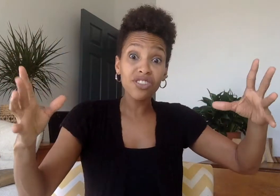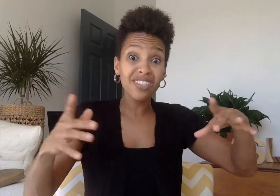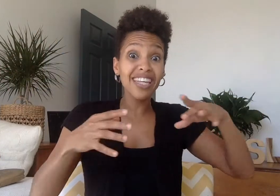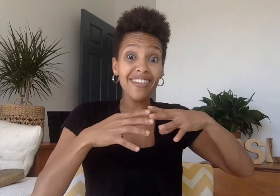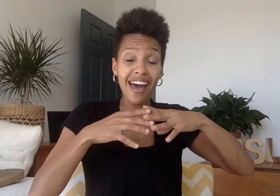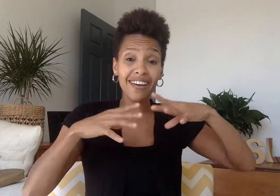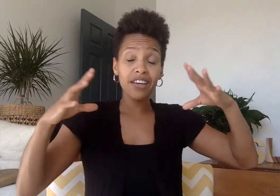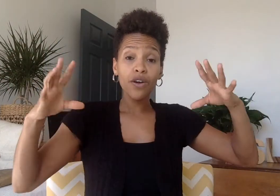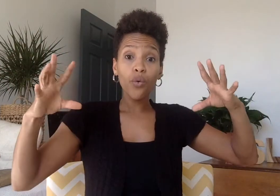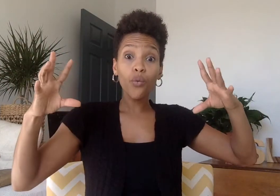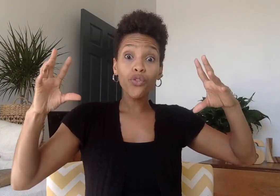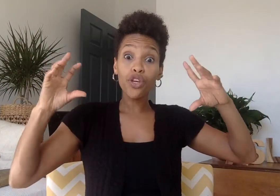say that